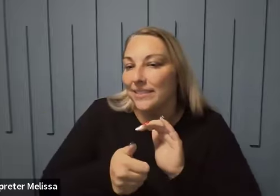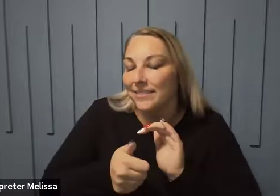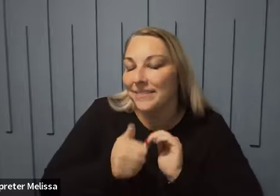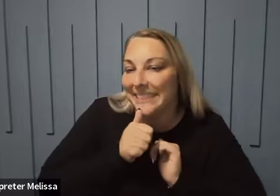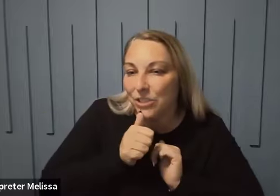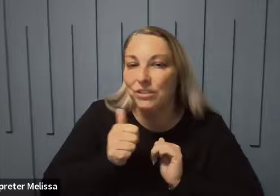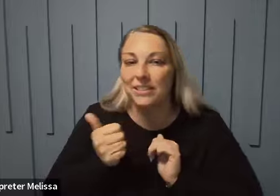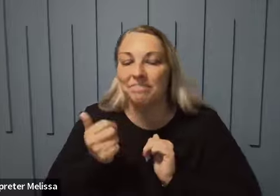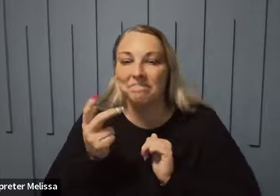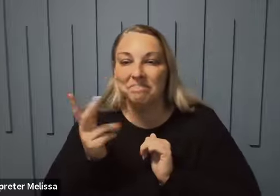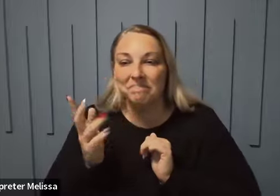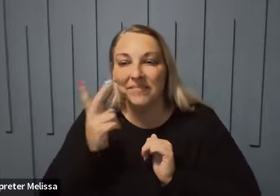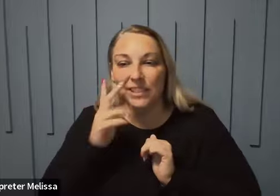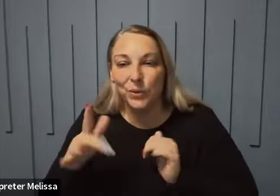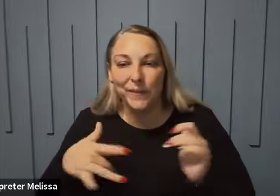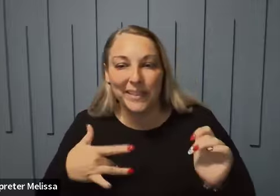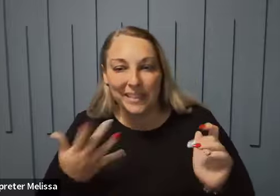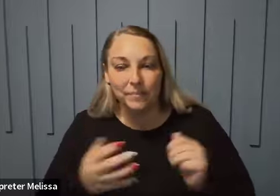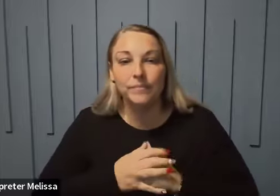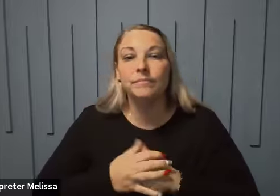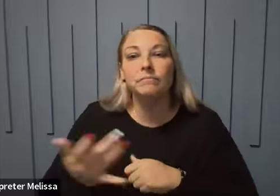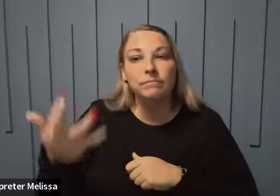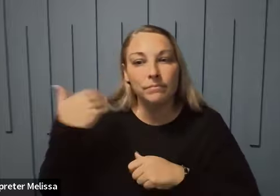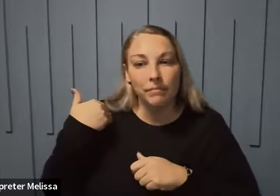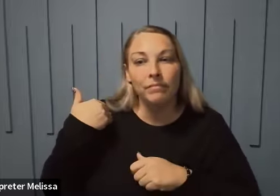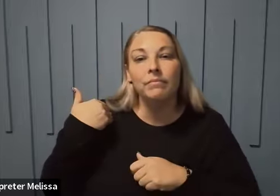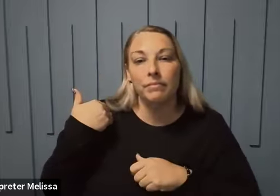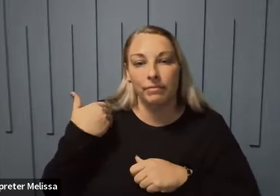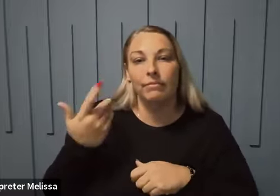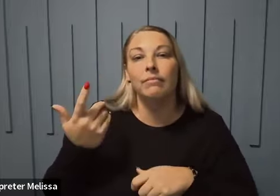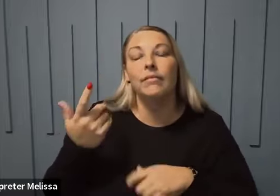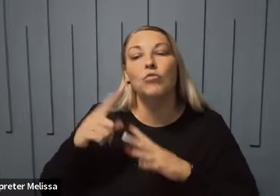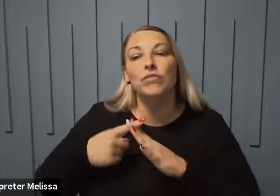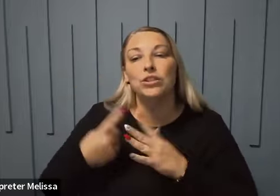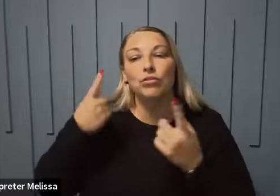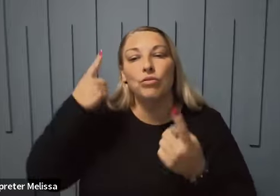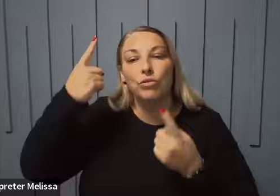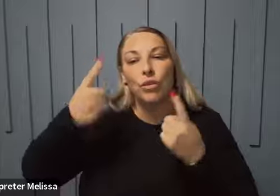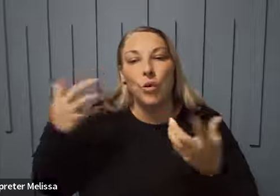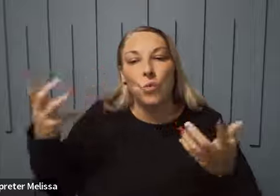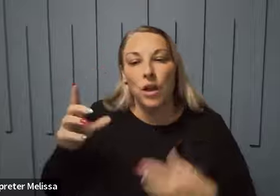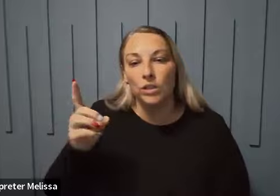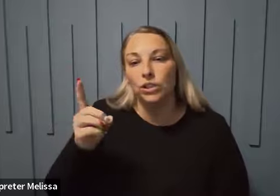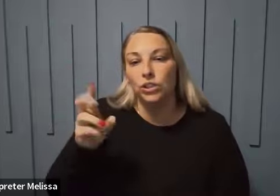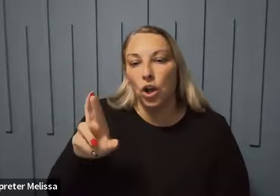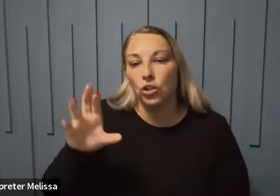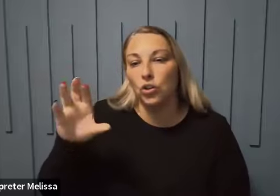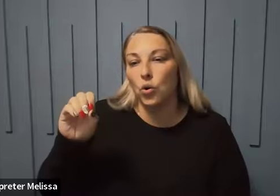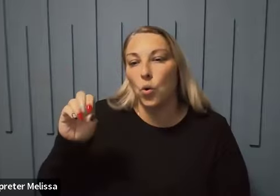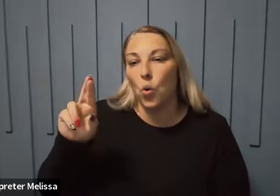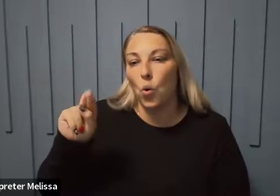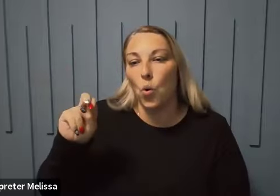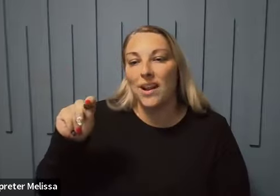about it. The original thinking, if you're unsure, was from Dr. Cornett, and he was